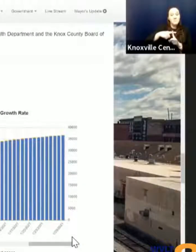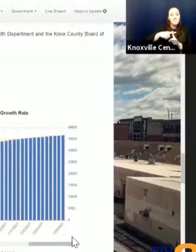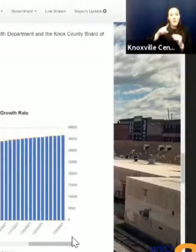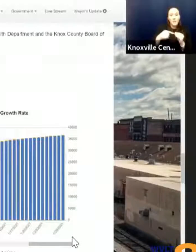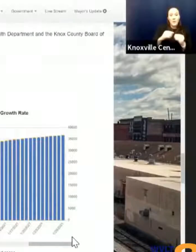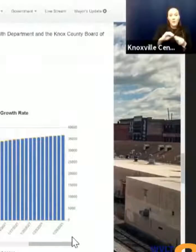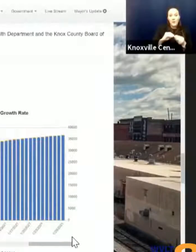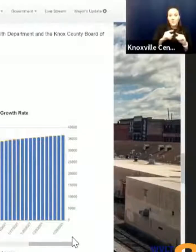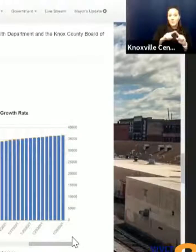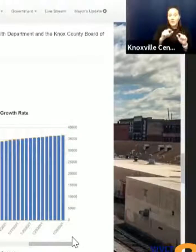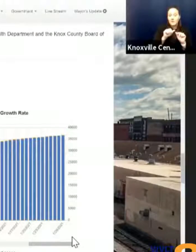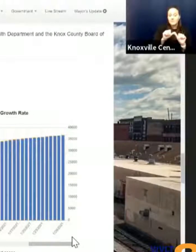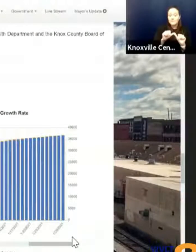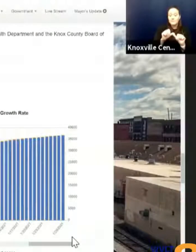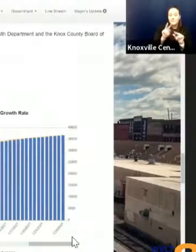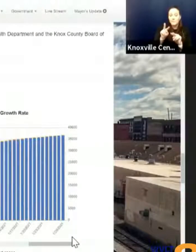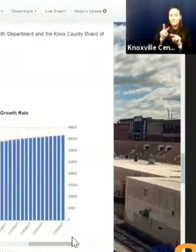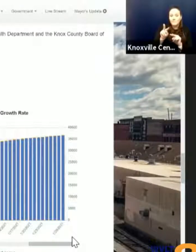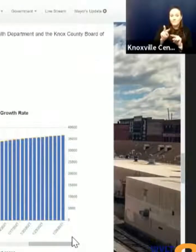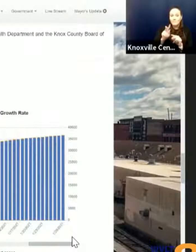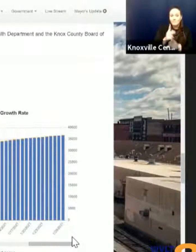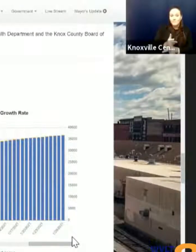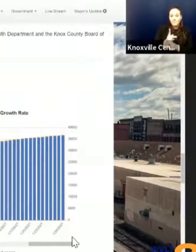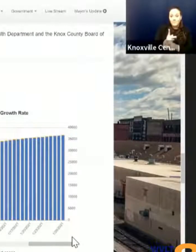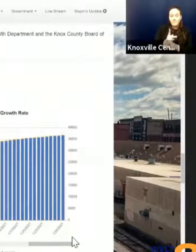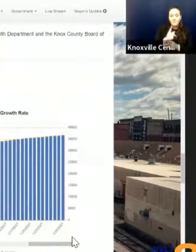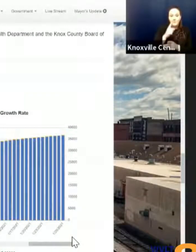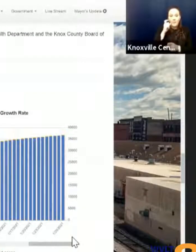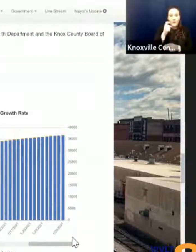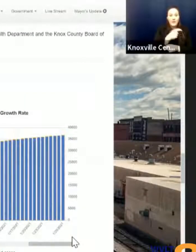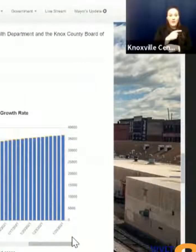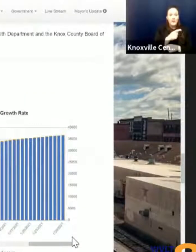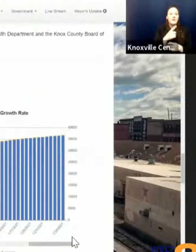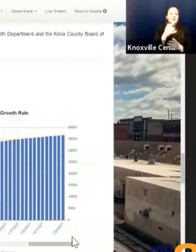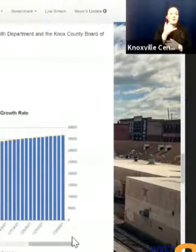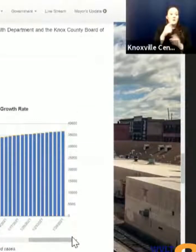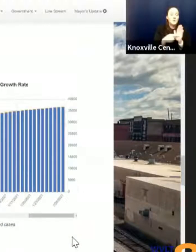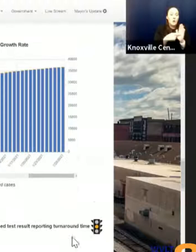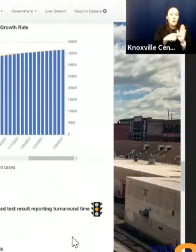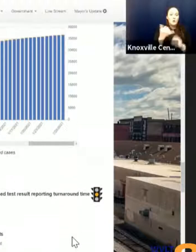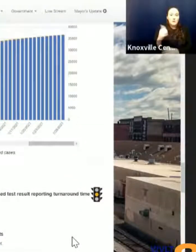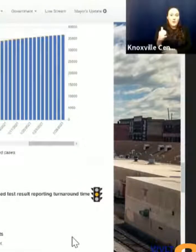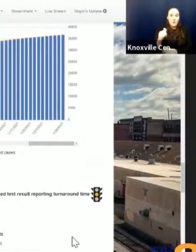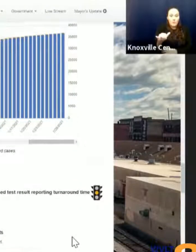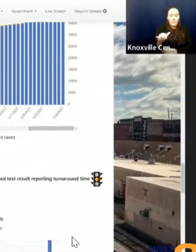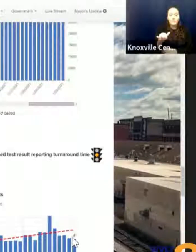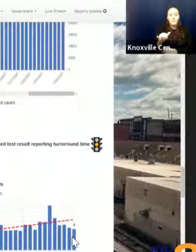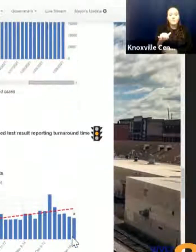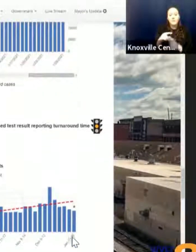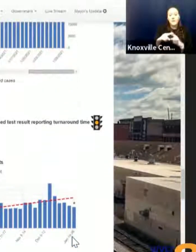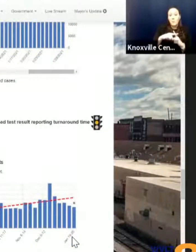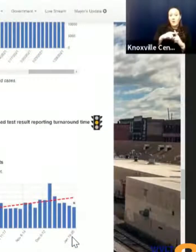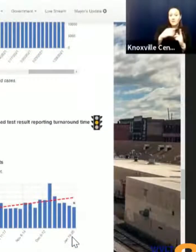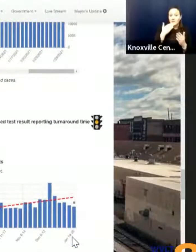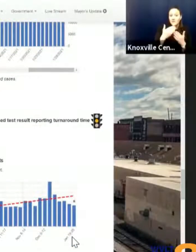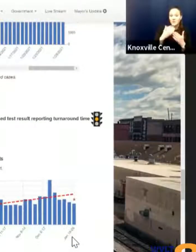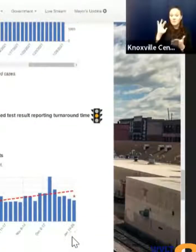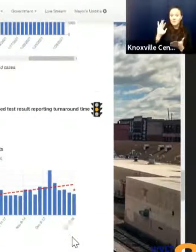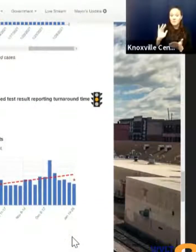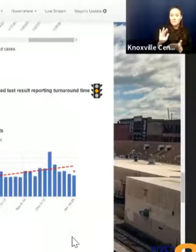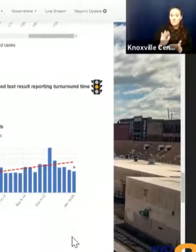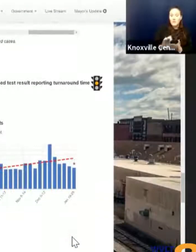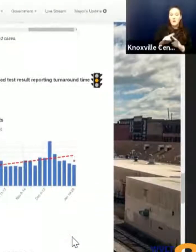to keep a close eye on them. Because of this, we are representing this benchmark as yellow. Even with this positive trend, we continue to stress the importance